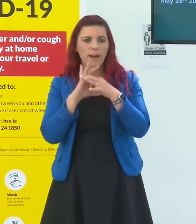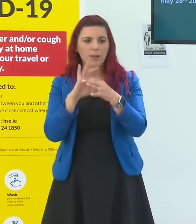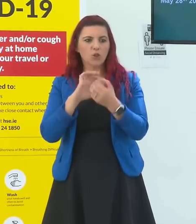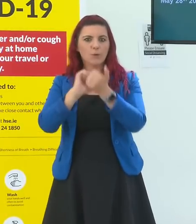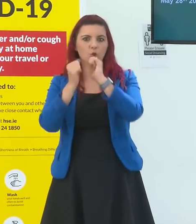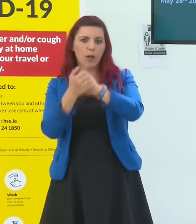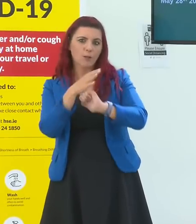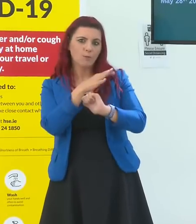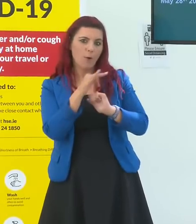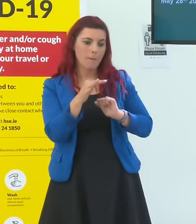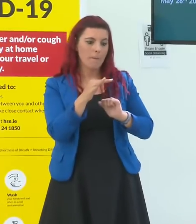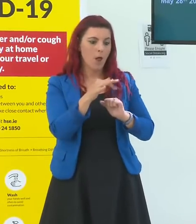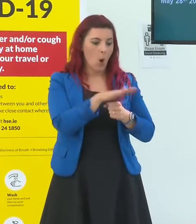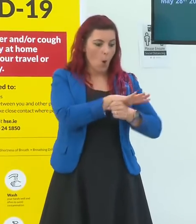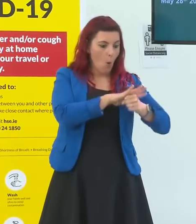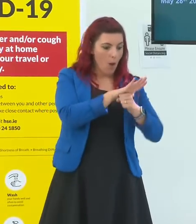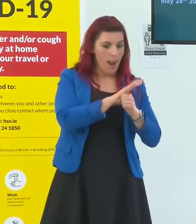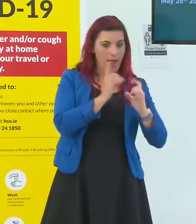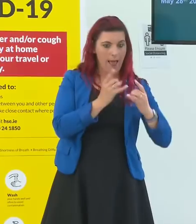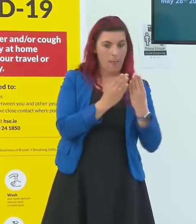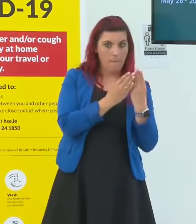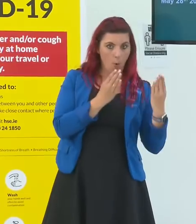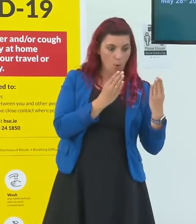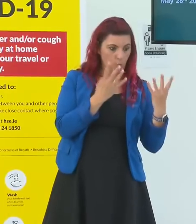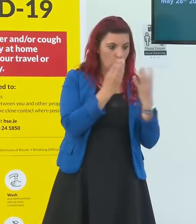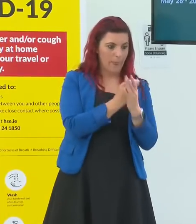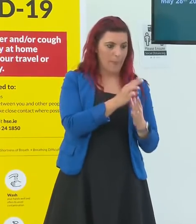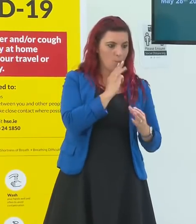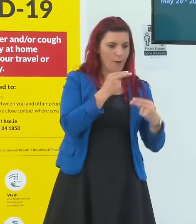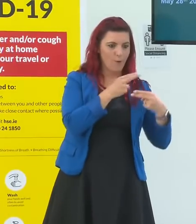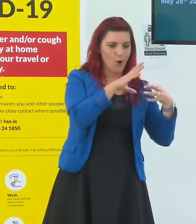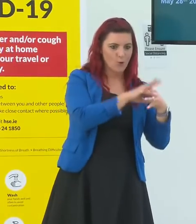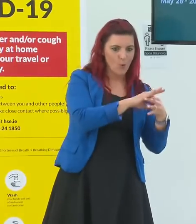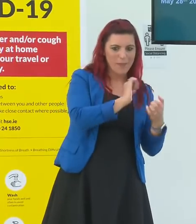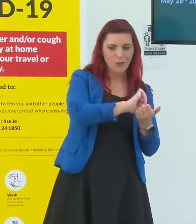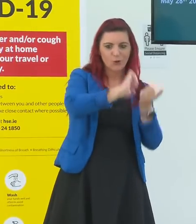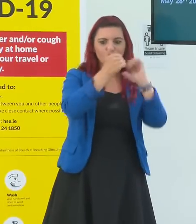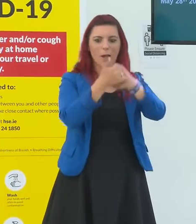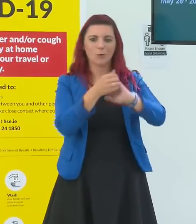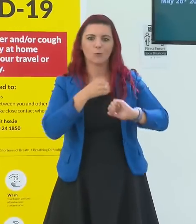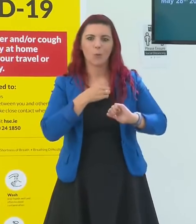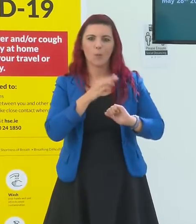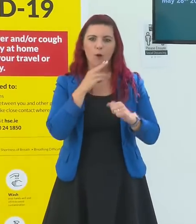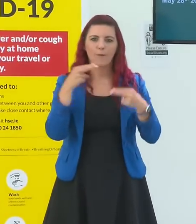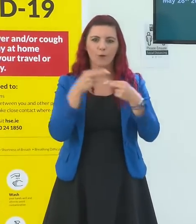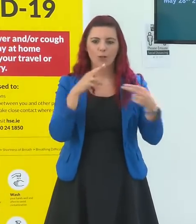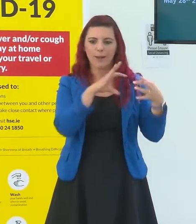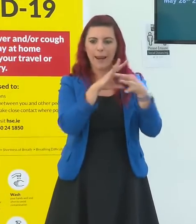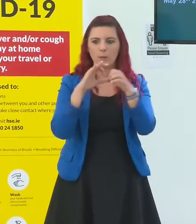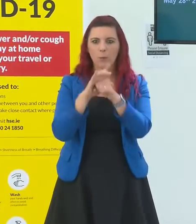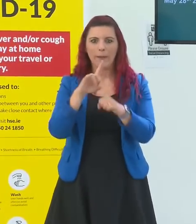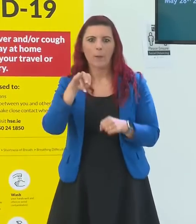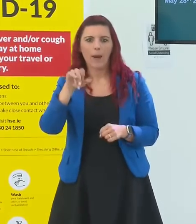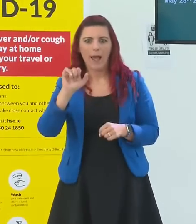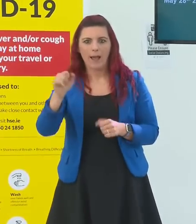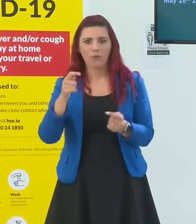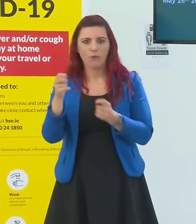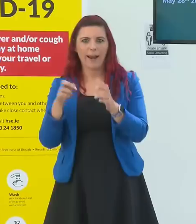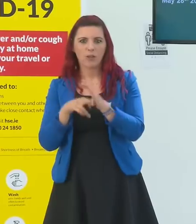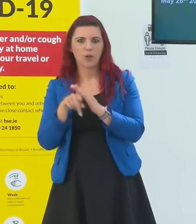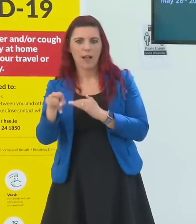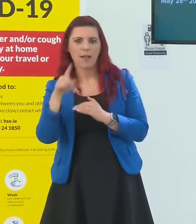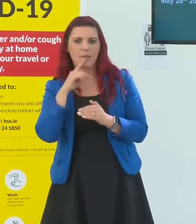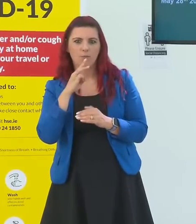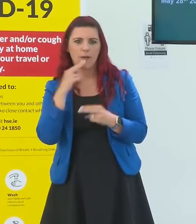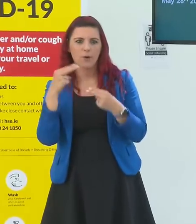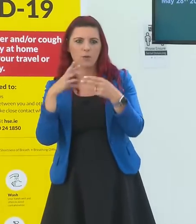from being one between the health service at the time and the private nursing homes to one between the regulator and the private nursing